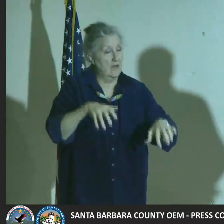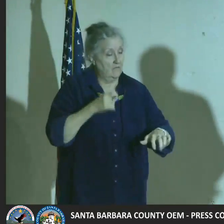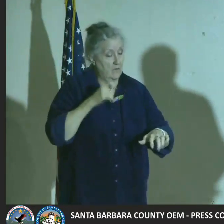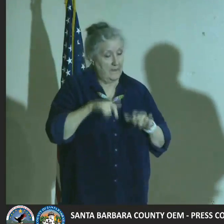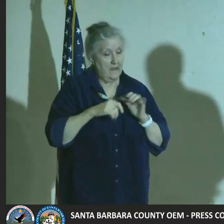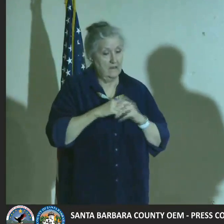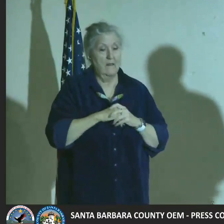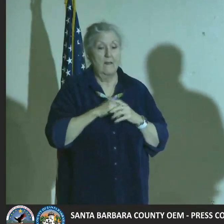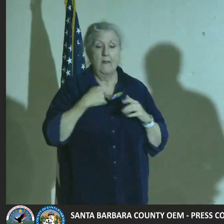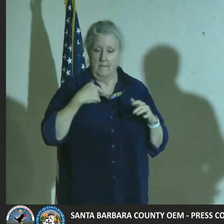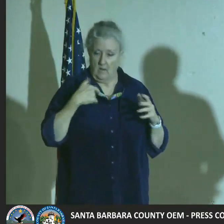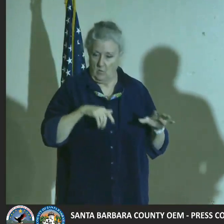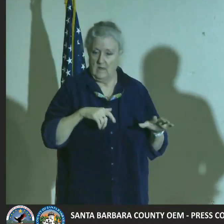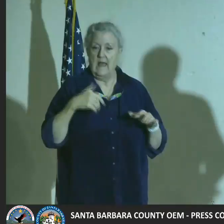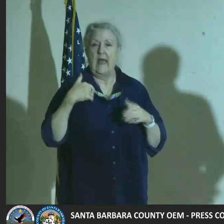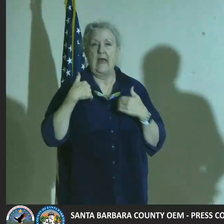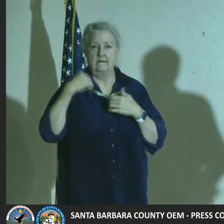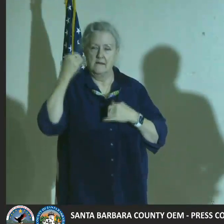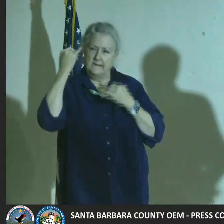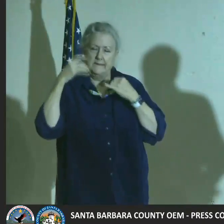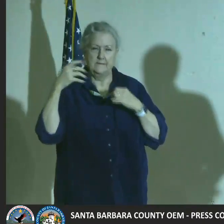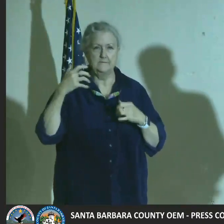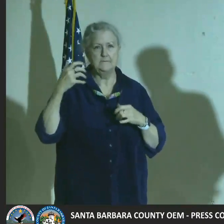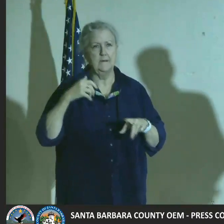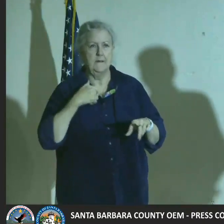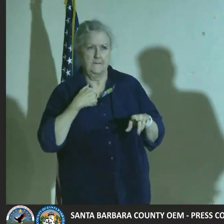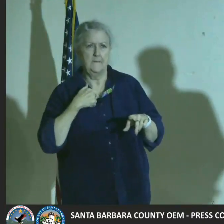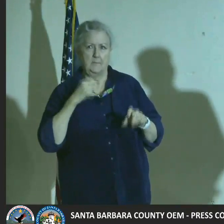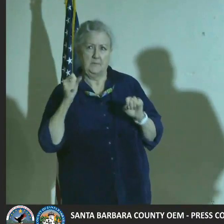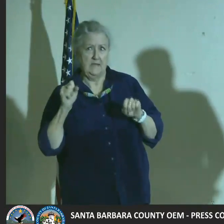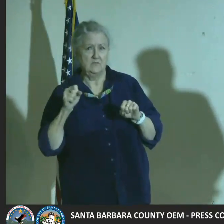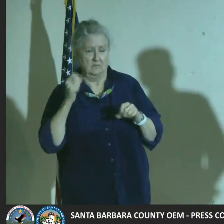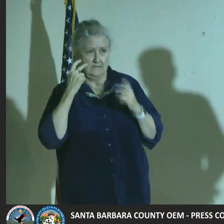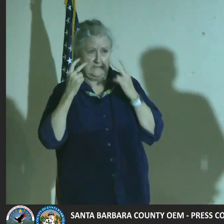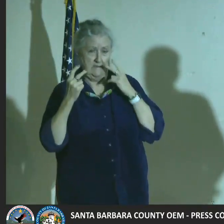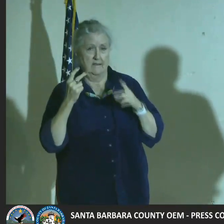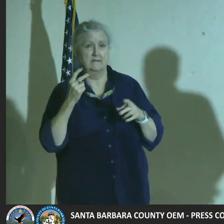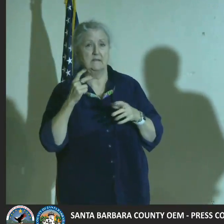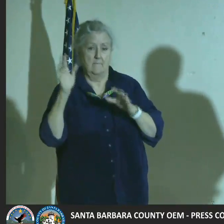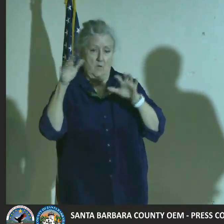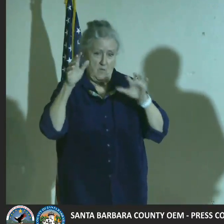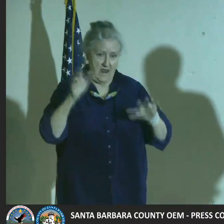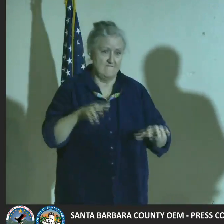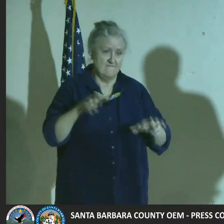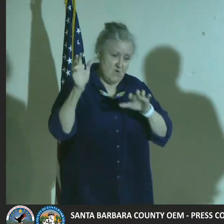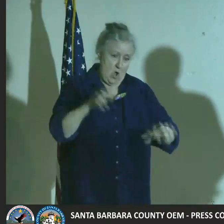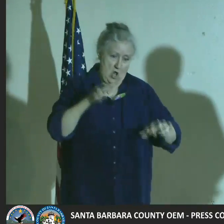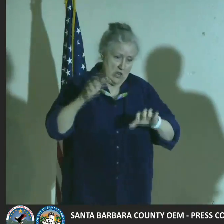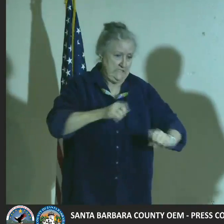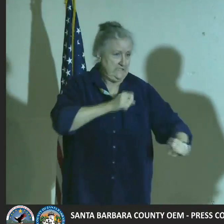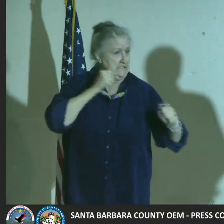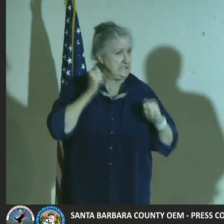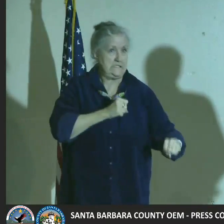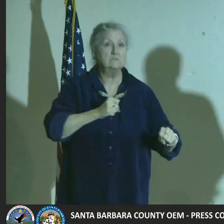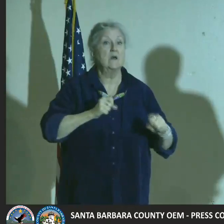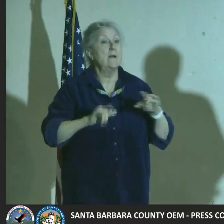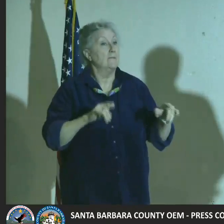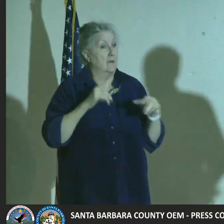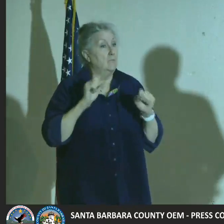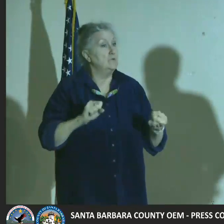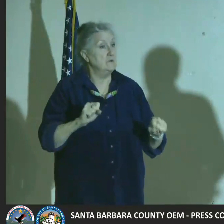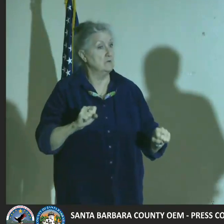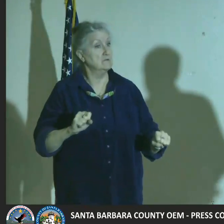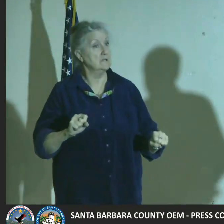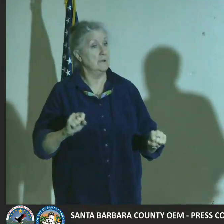event. We had an idea that we could potentially see some rainfall intensities that could